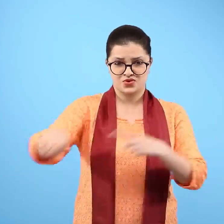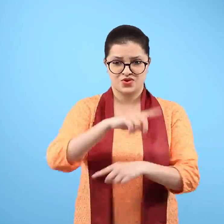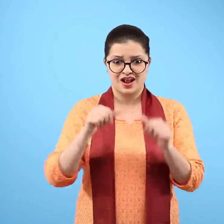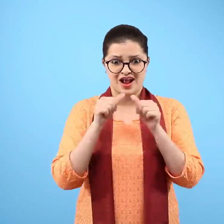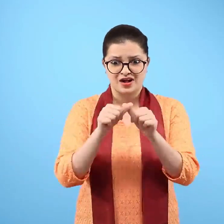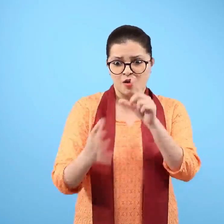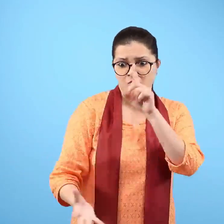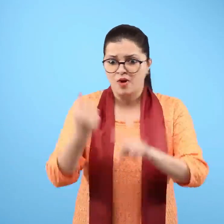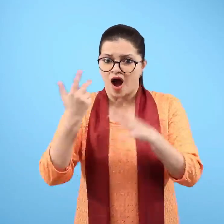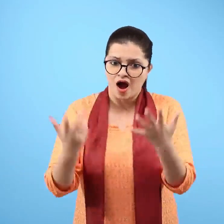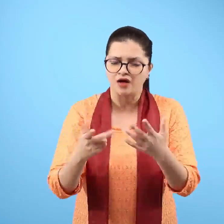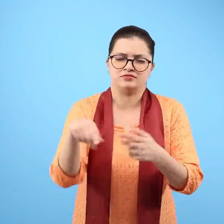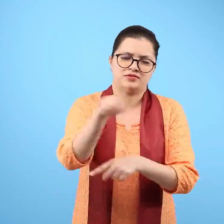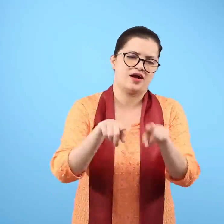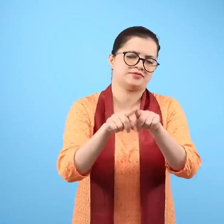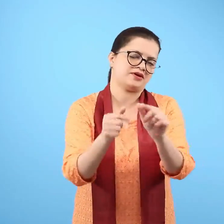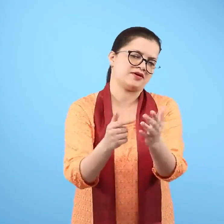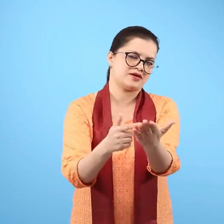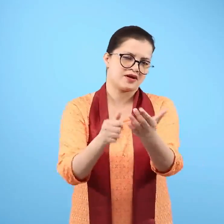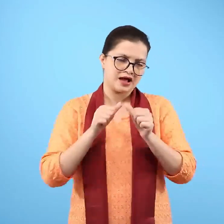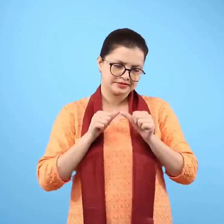Explain how you got your answer.